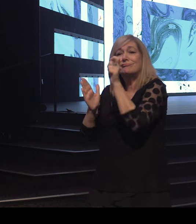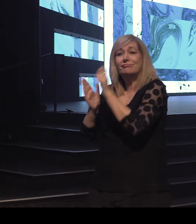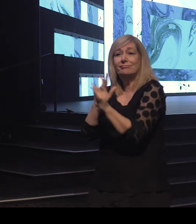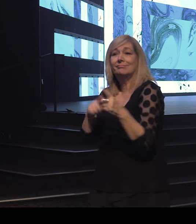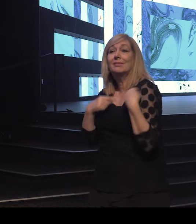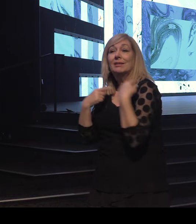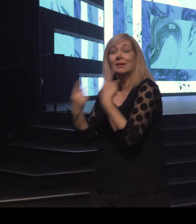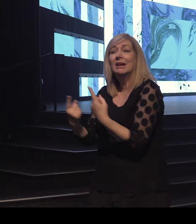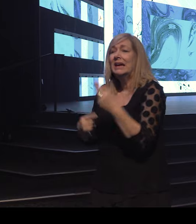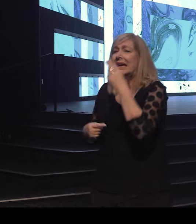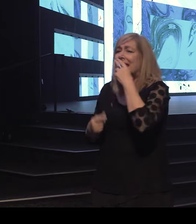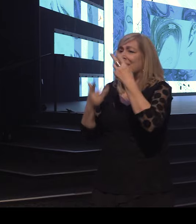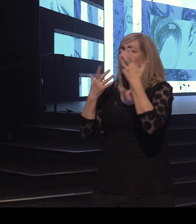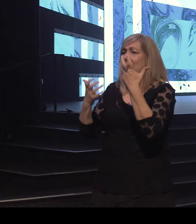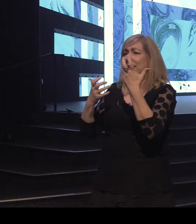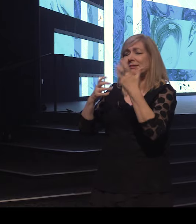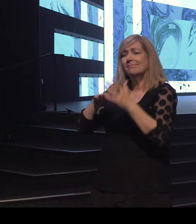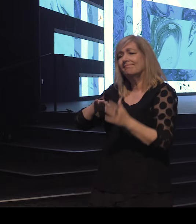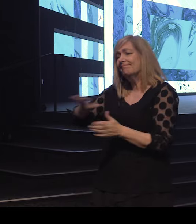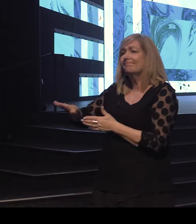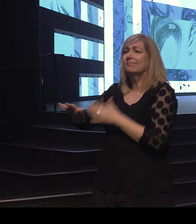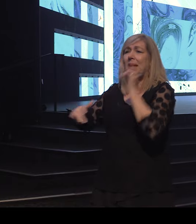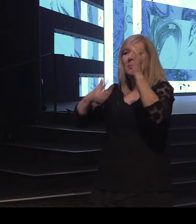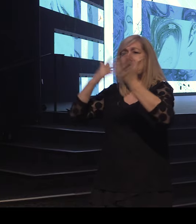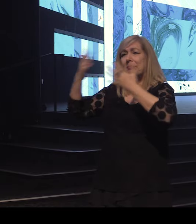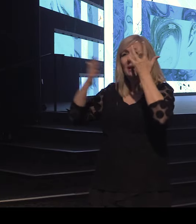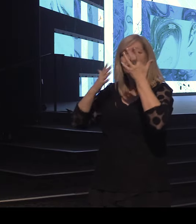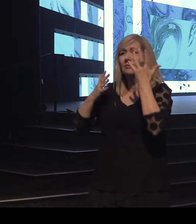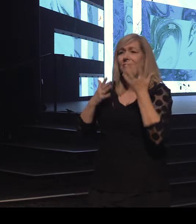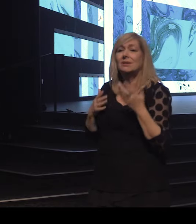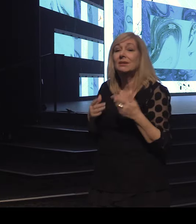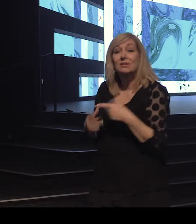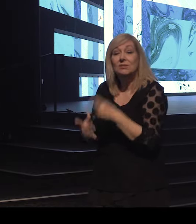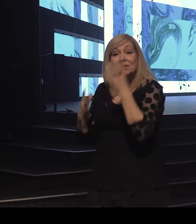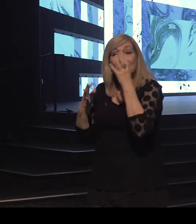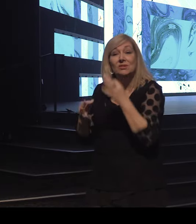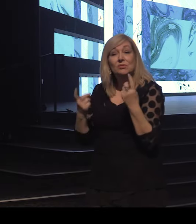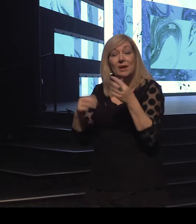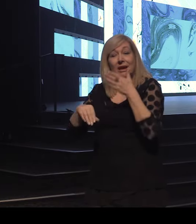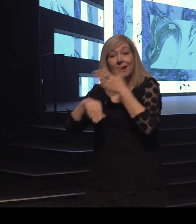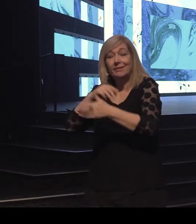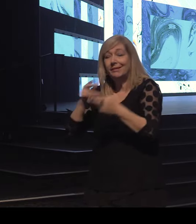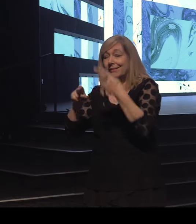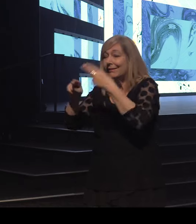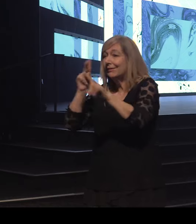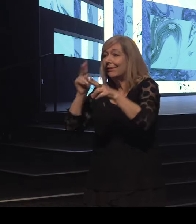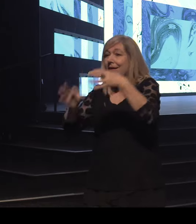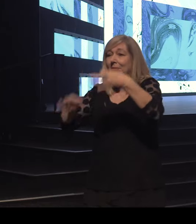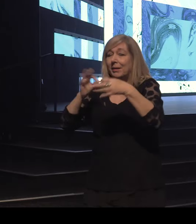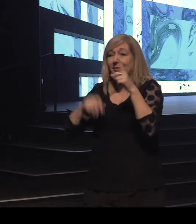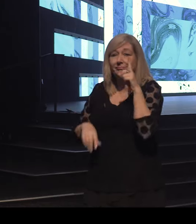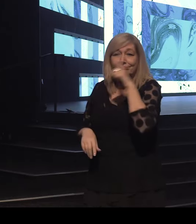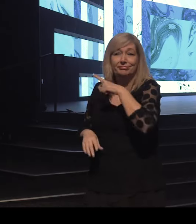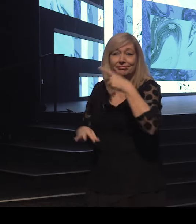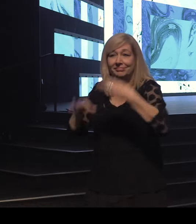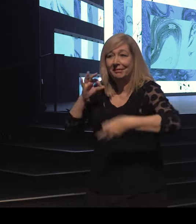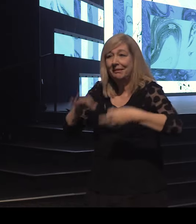Hitler wanted to get rid of this embarrassment as quickly as possible. So after a quick mock trial without any